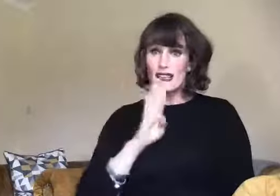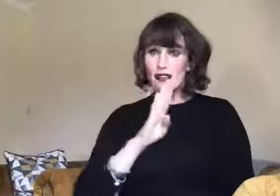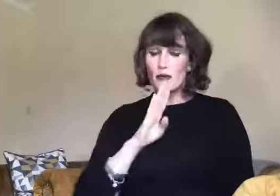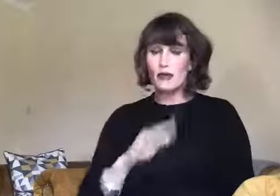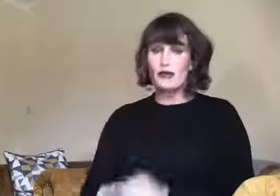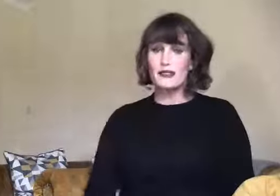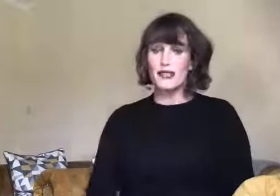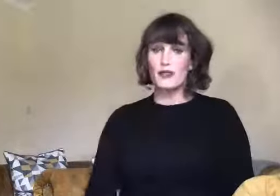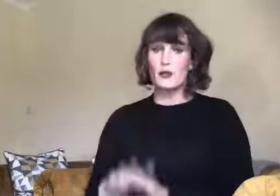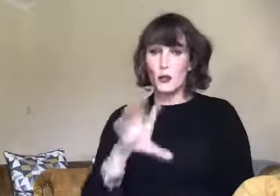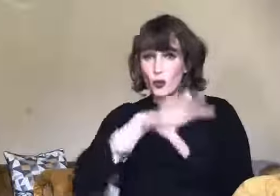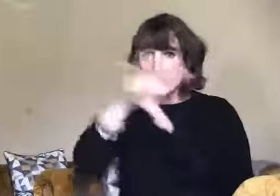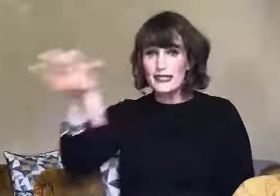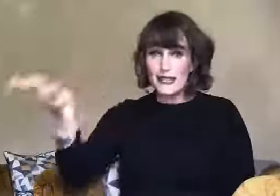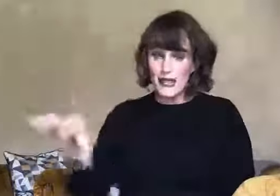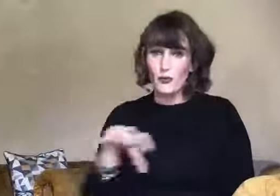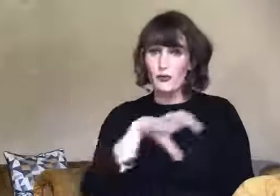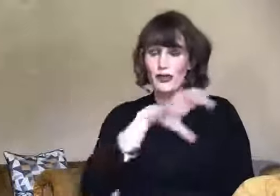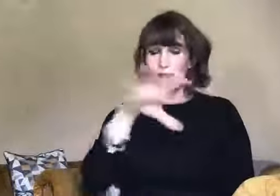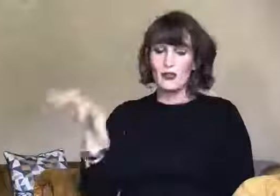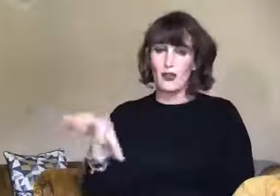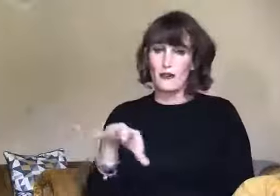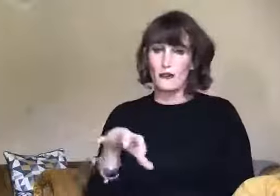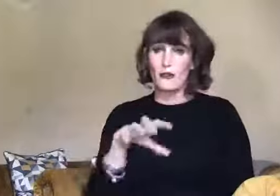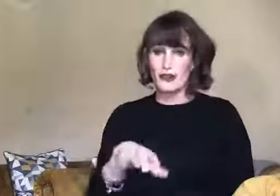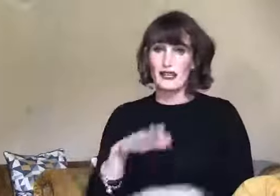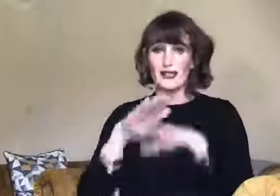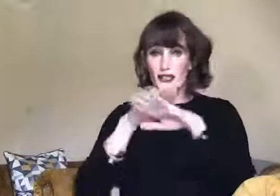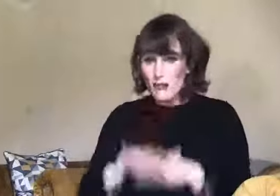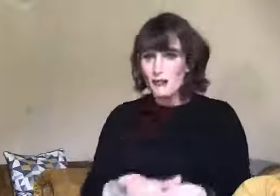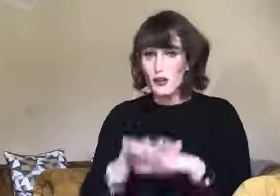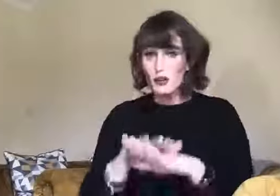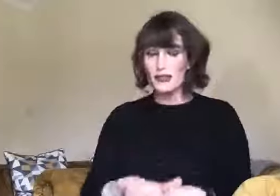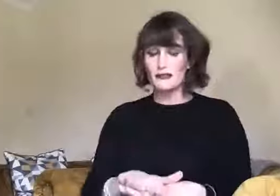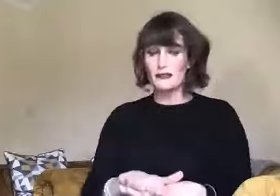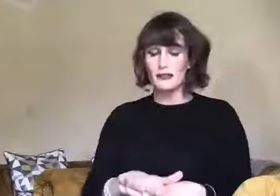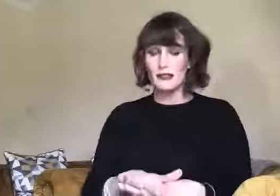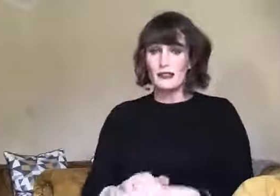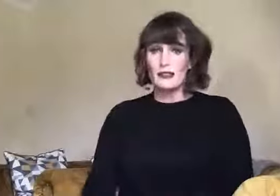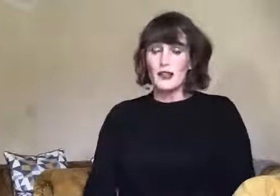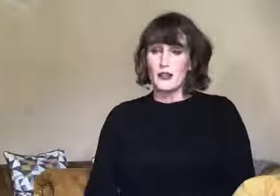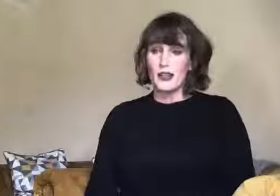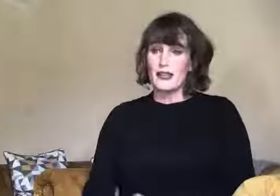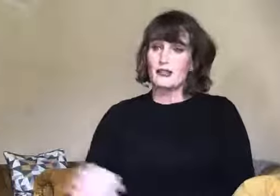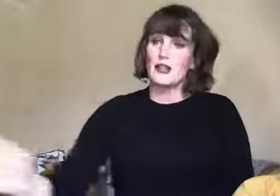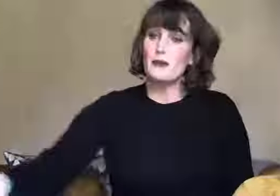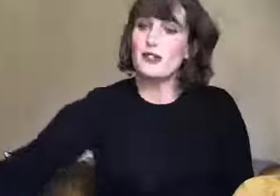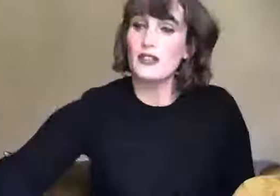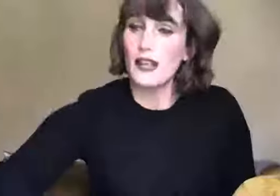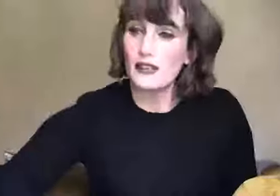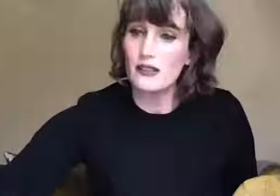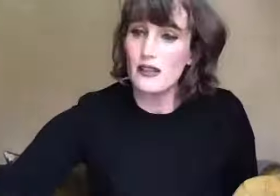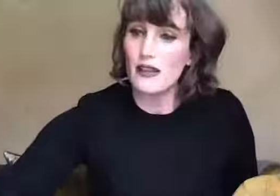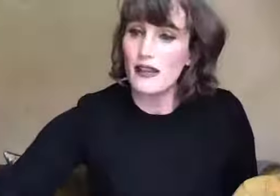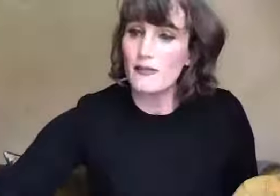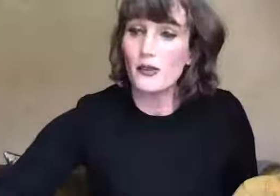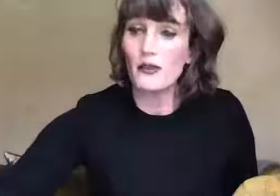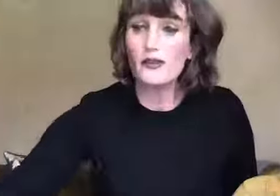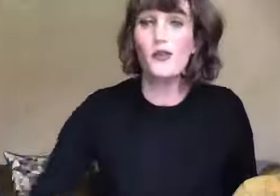hearing community, we all need to help in this time of need, this time of lockdown. Okay, so let me just check the time. We've got